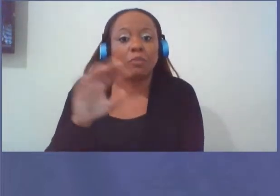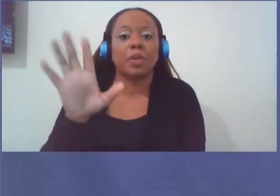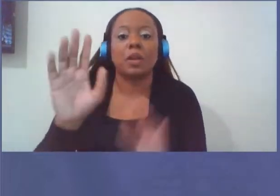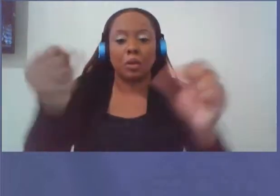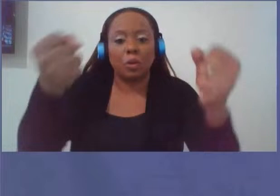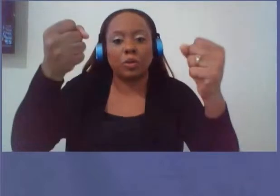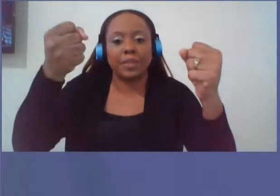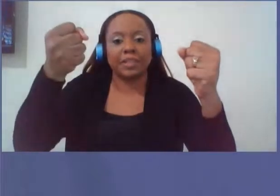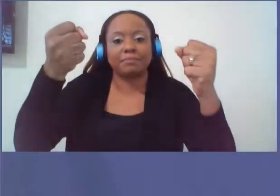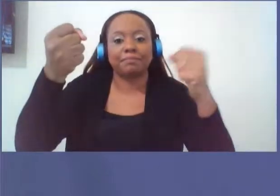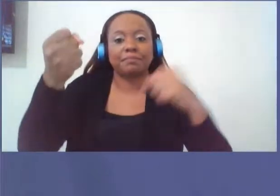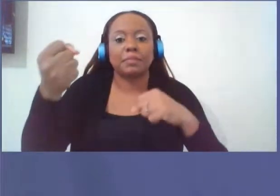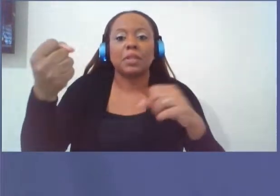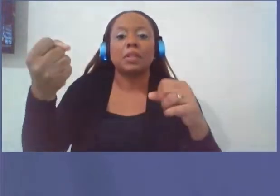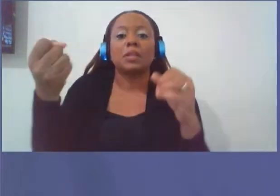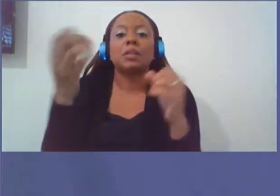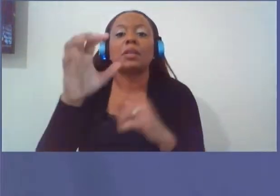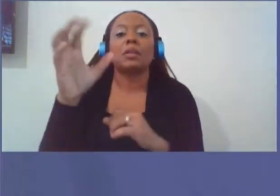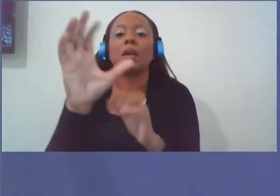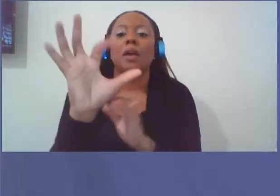Instagram, Facebook. Hold a minute.